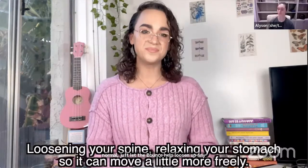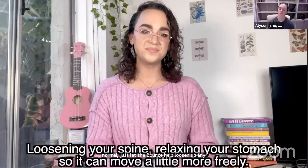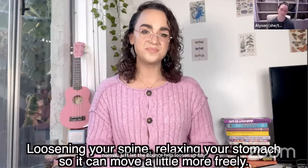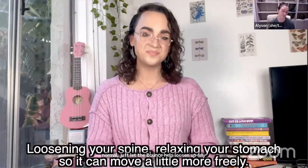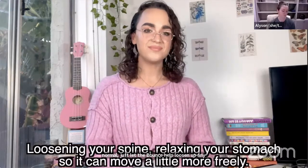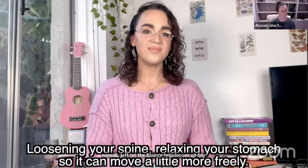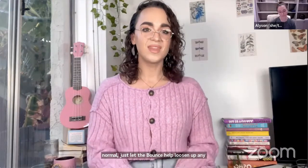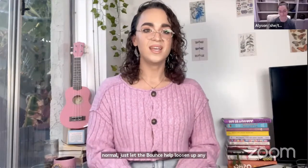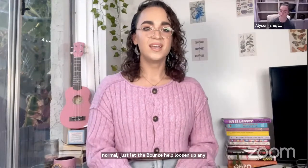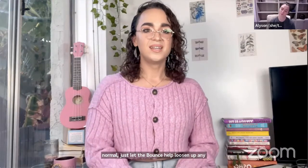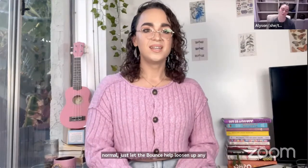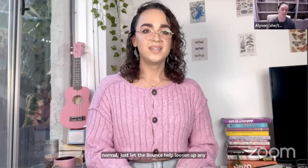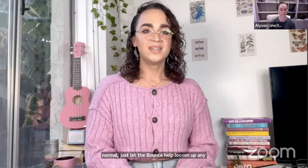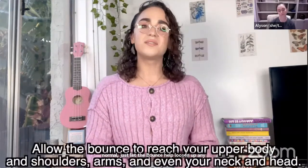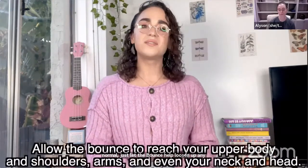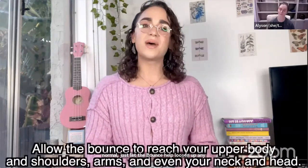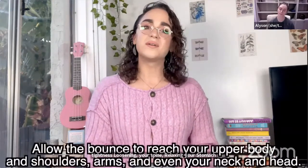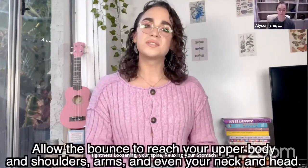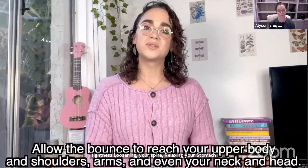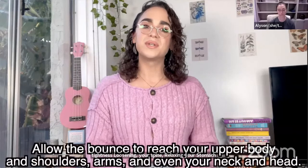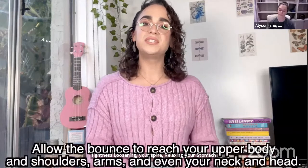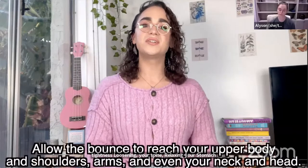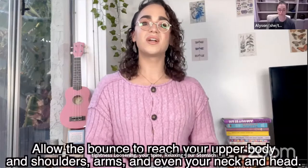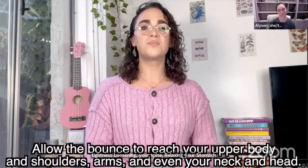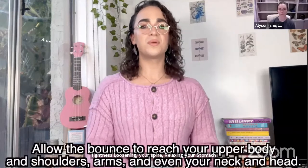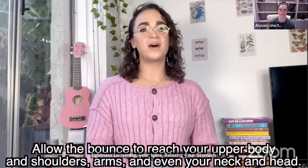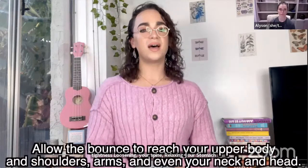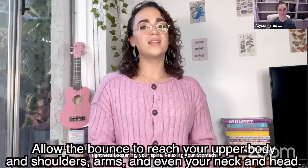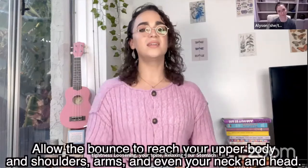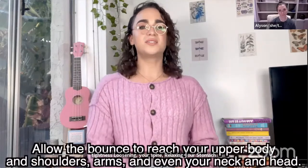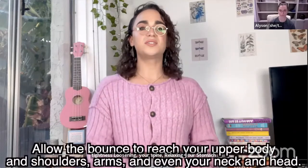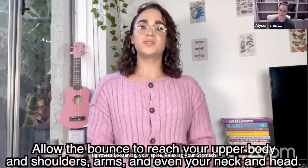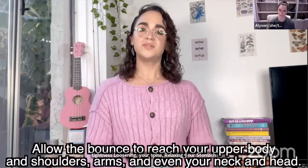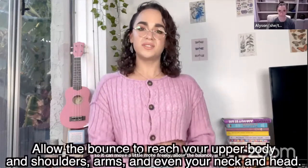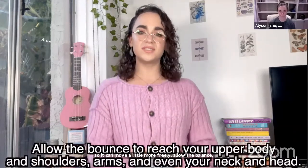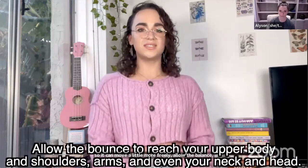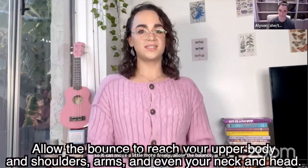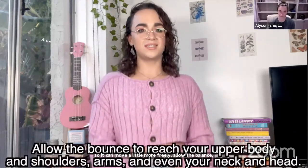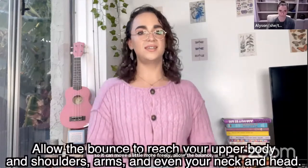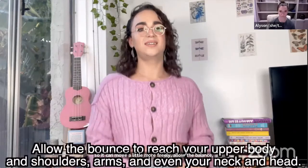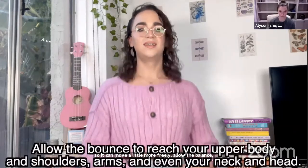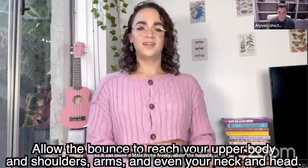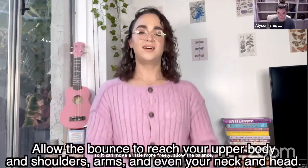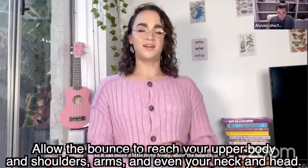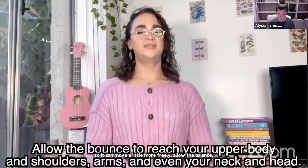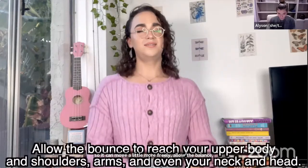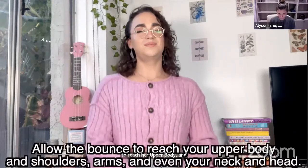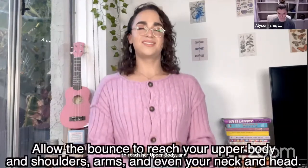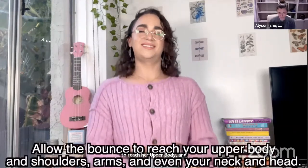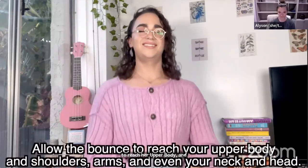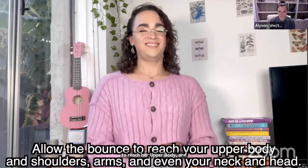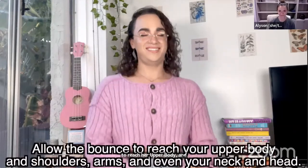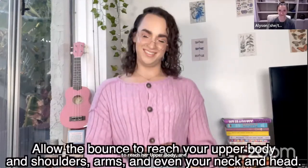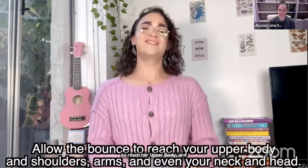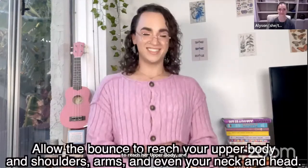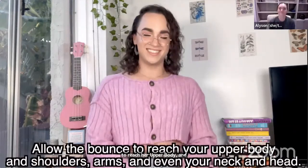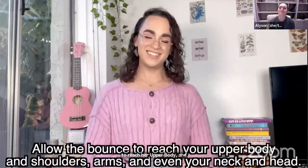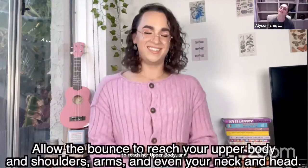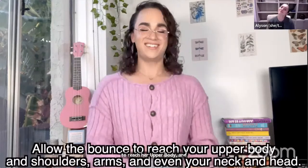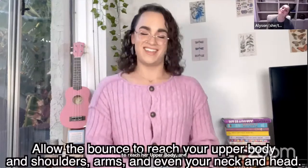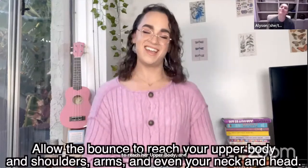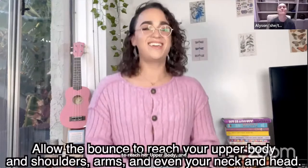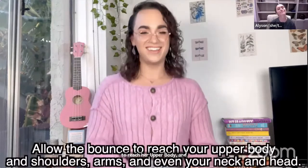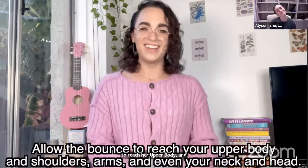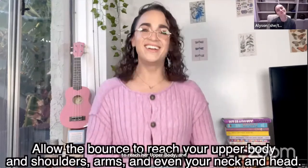freely. Allow the bounce to reach your upper body and shoulders, arms, and even